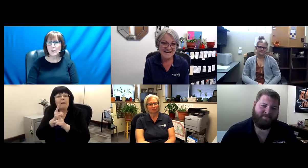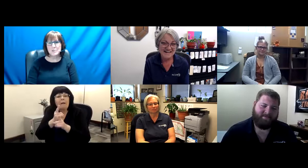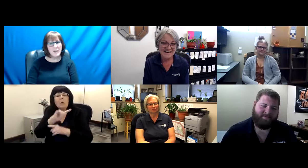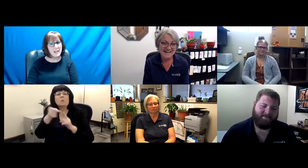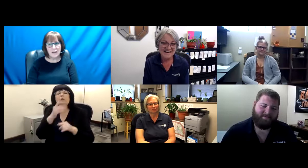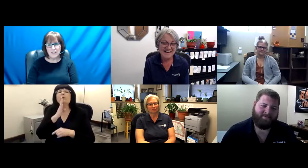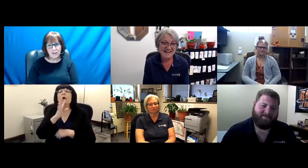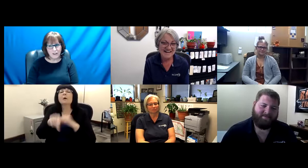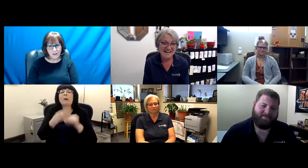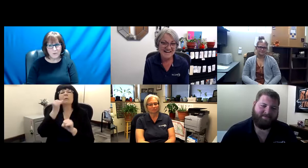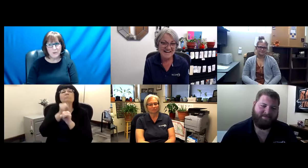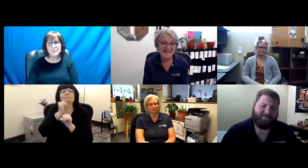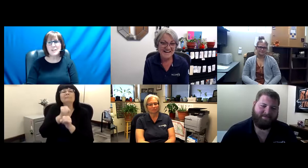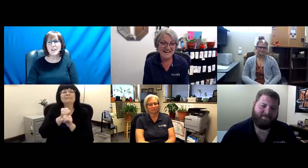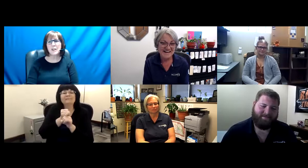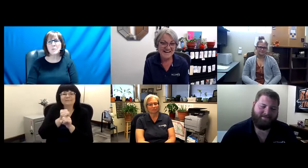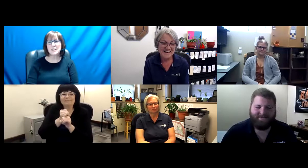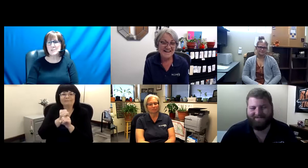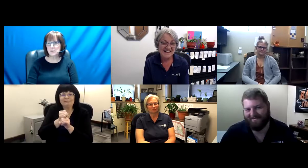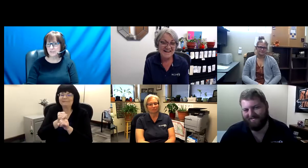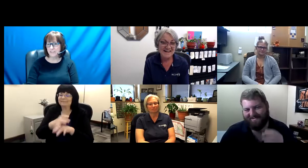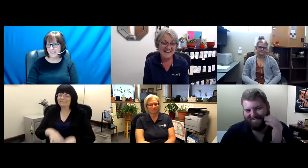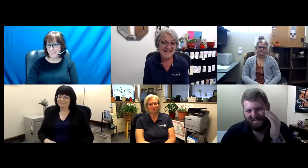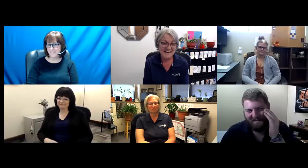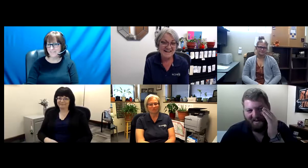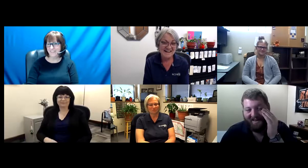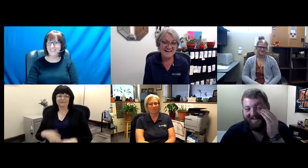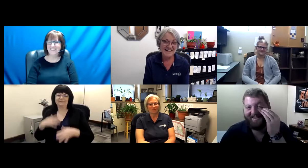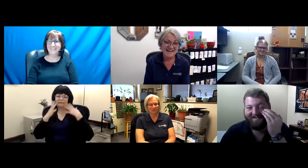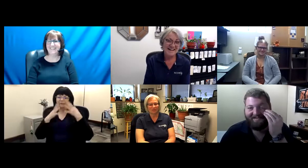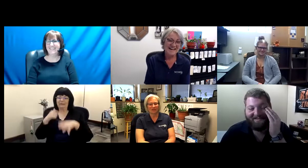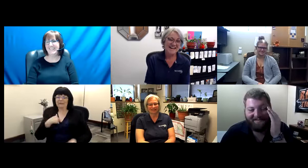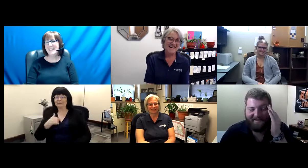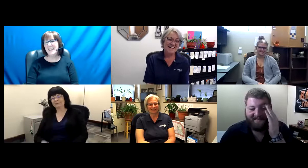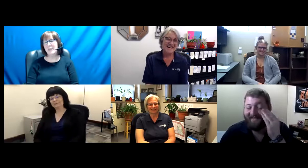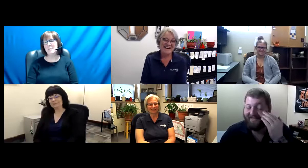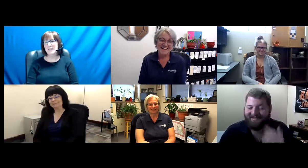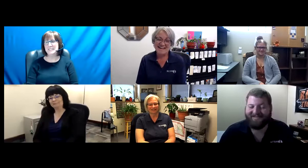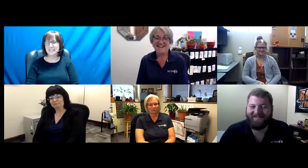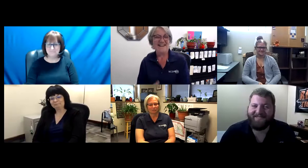sign alcohol when you're talking about a school for the deaf. How embarrassing.